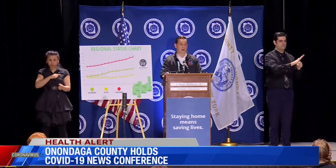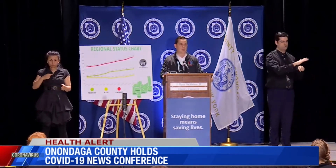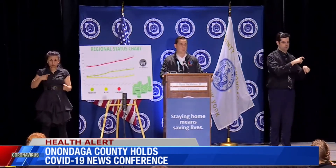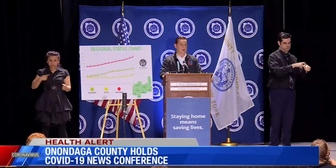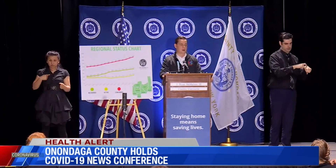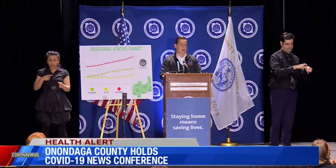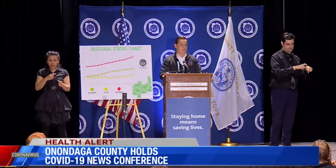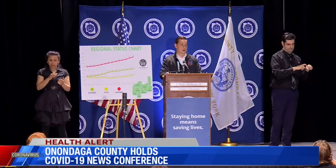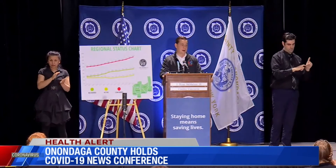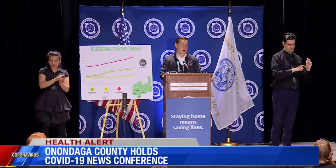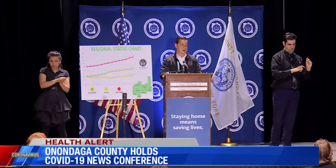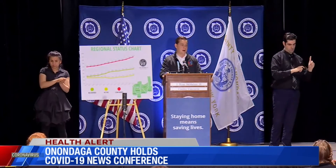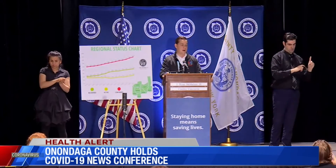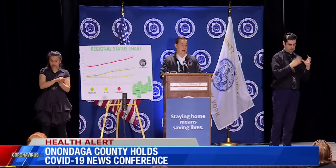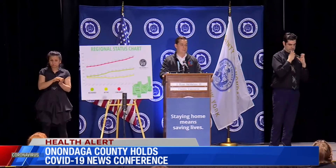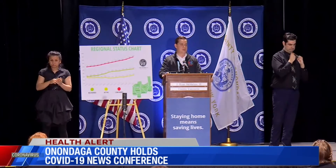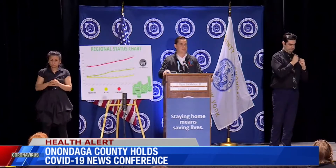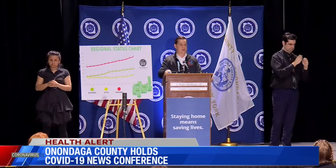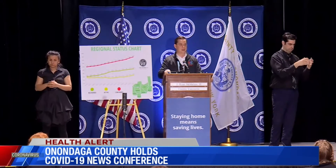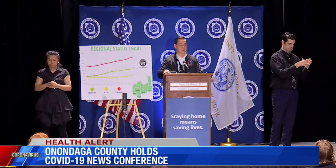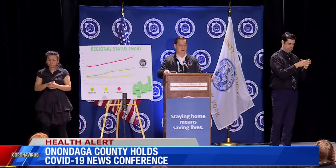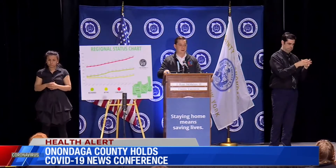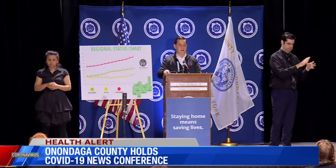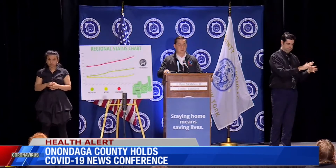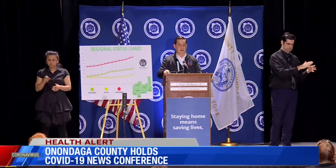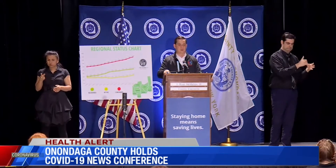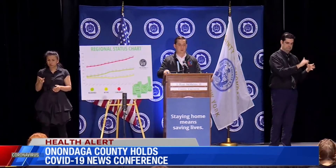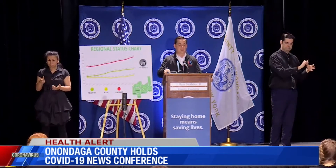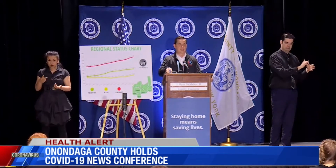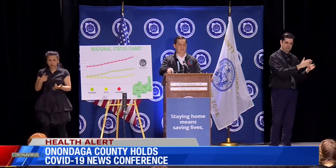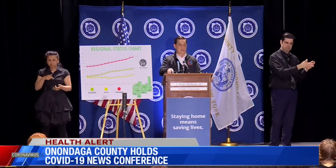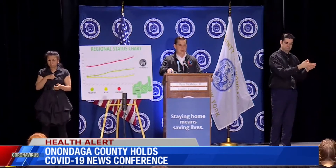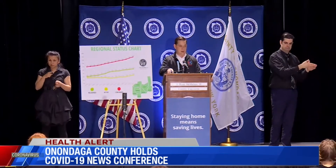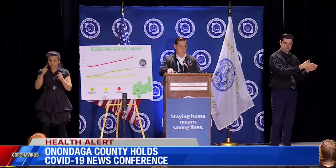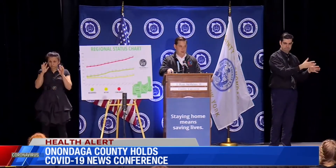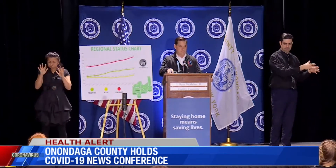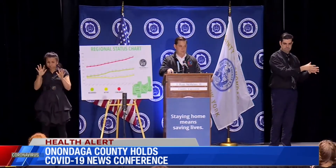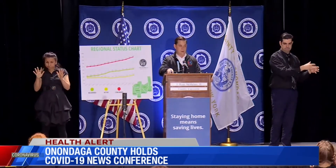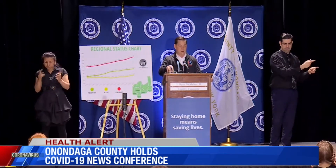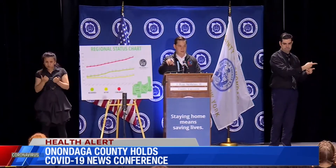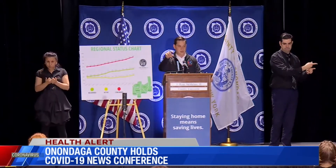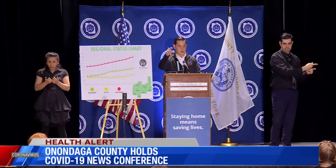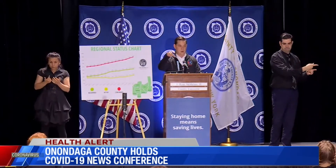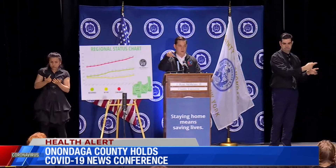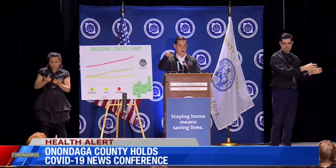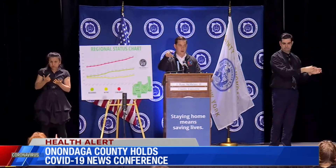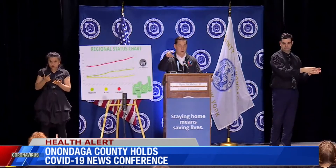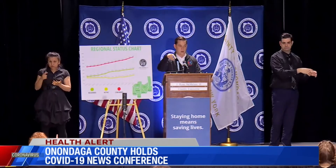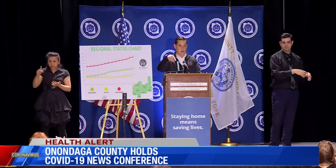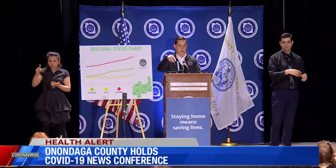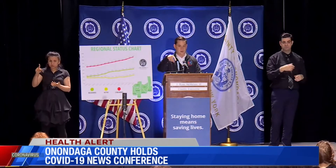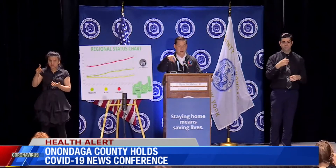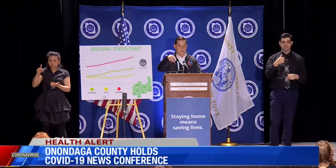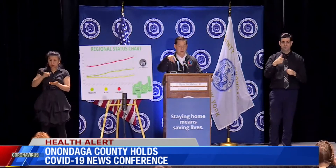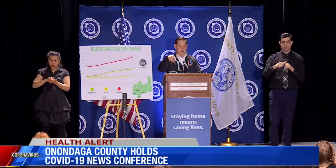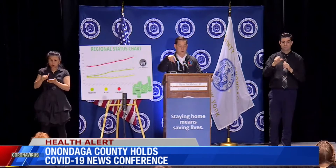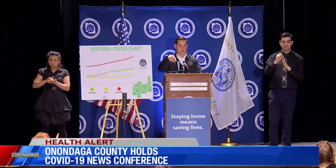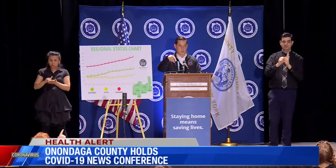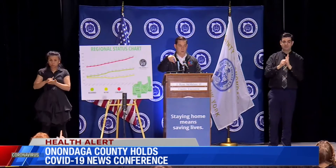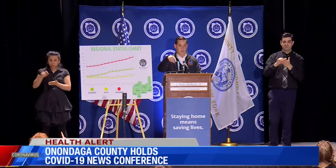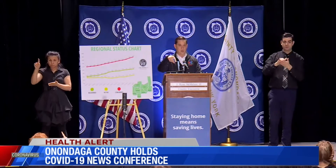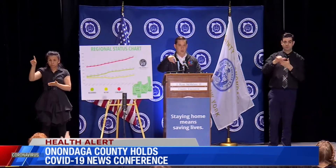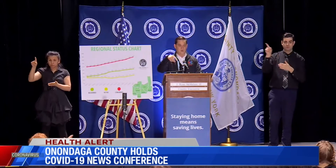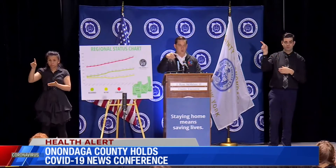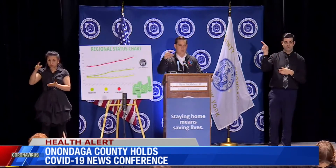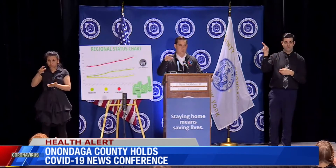we can. But again, our options are limited. If we get state cuts, remember the state of New York's talking about cutting us now mid-year